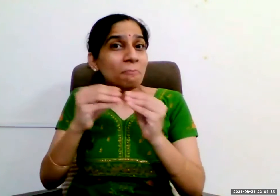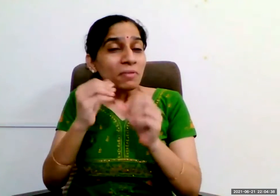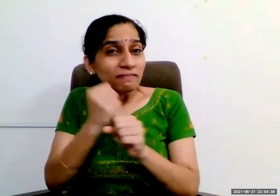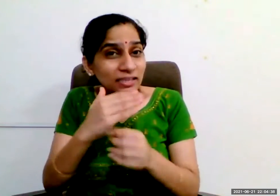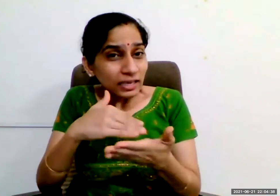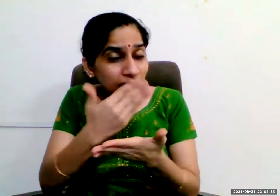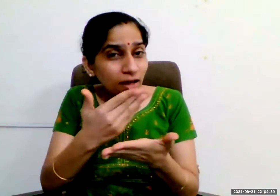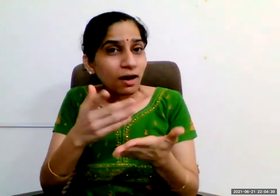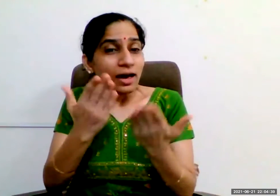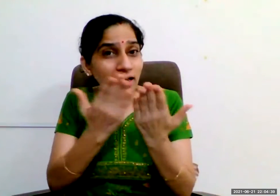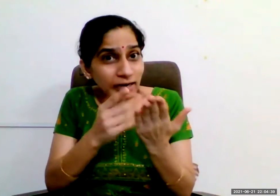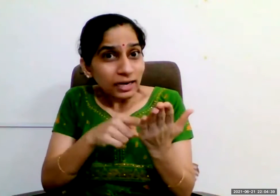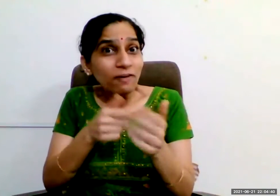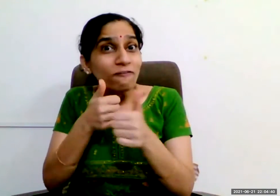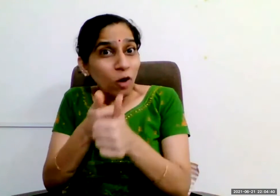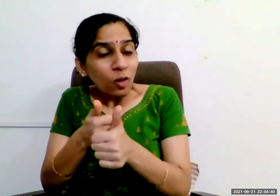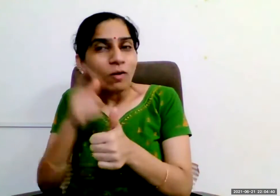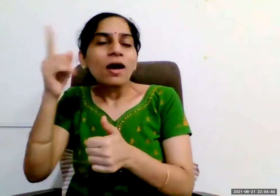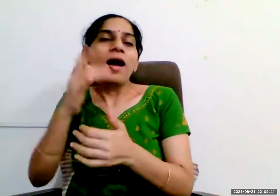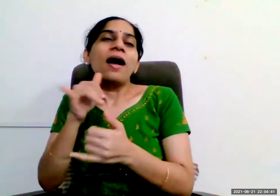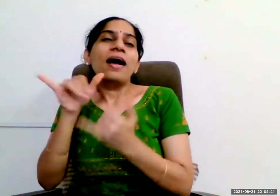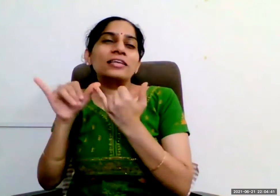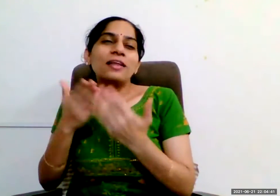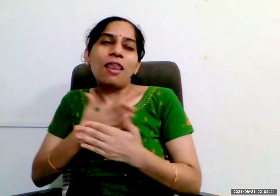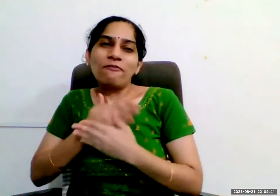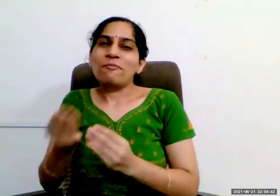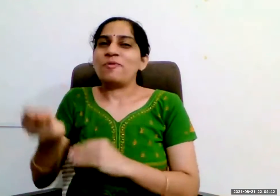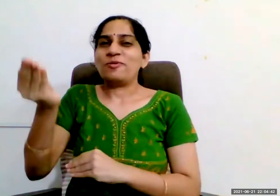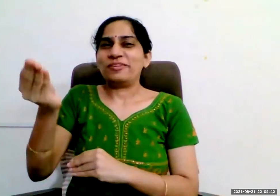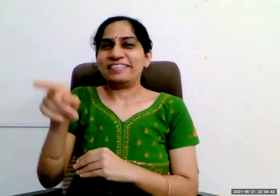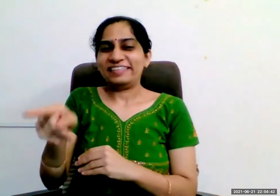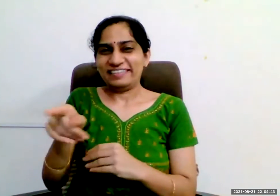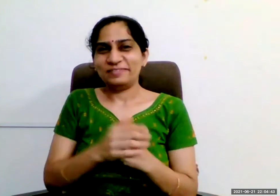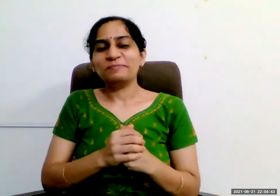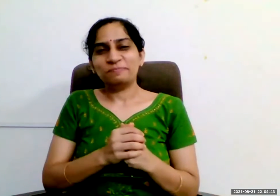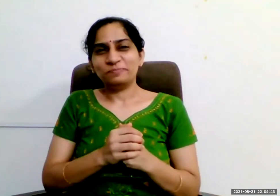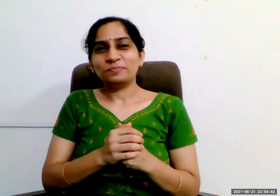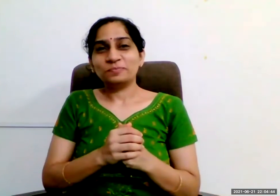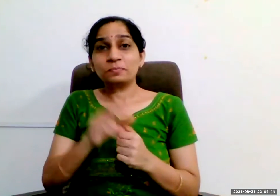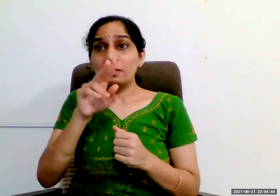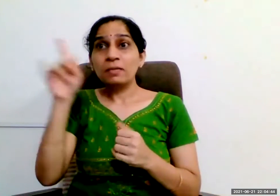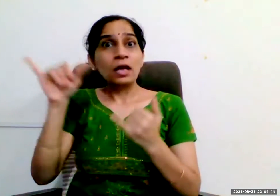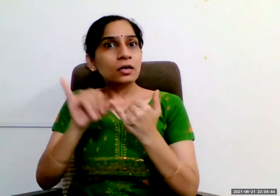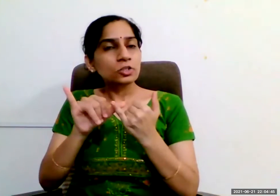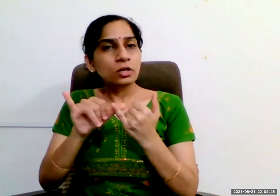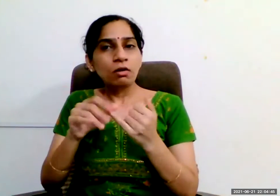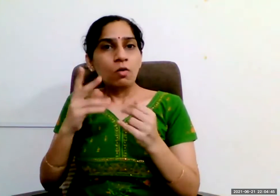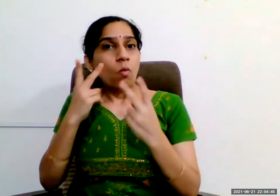And Krishna takes charge of our life personally. He might not be visible to us, but when